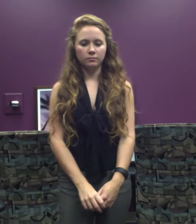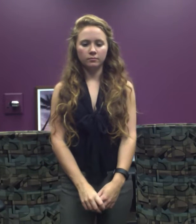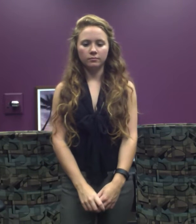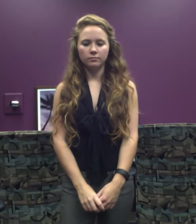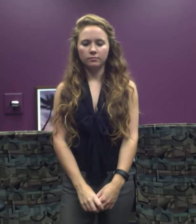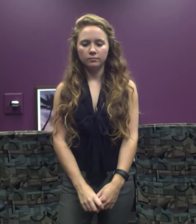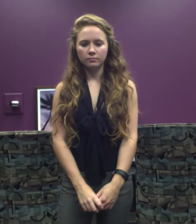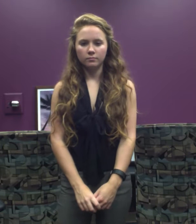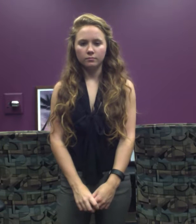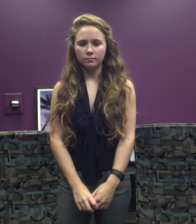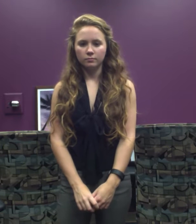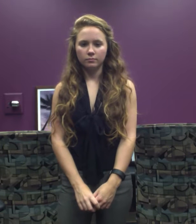If you put your